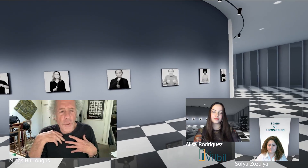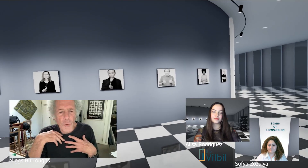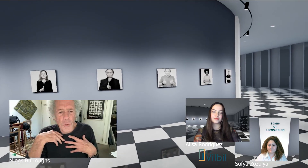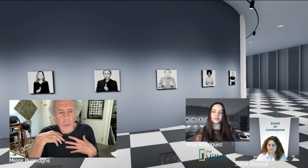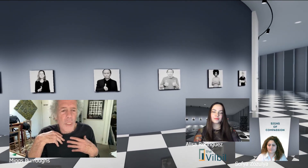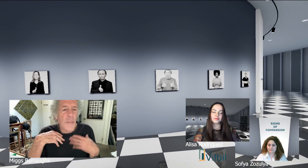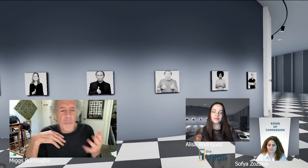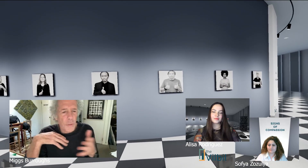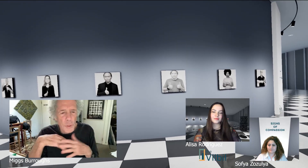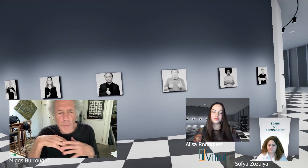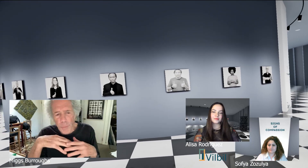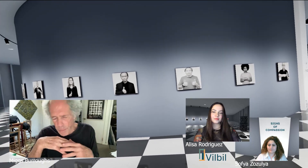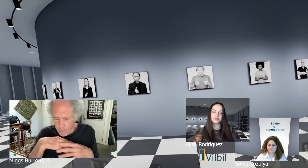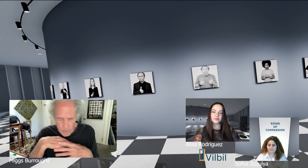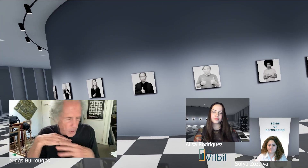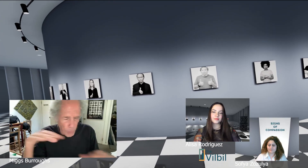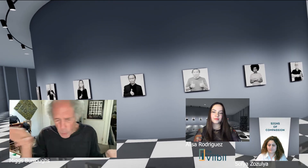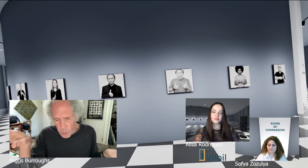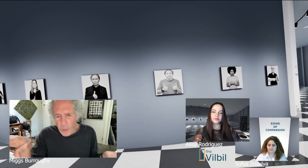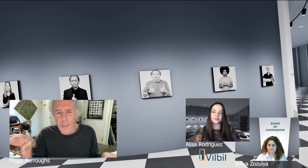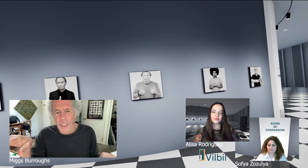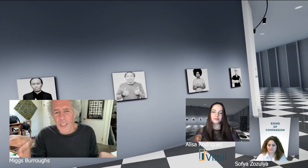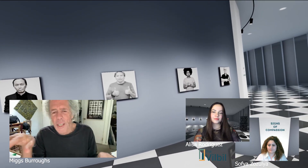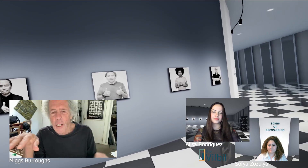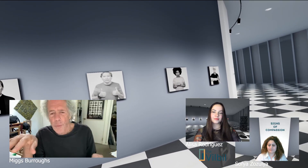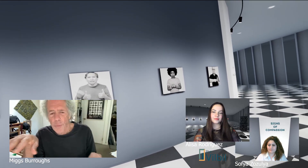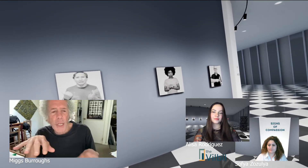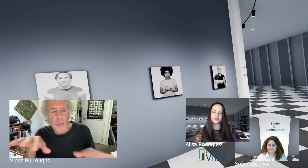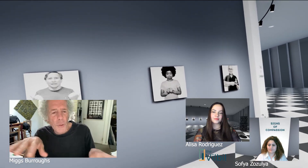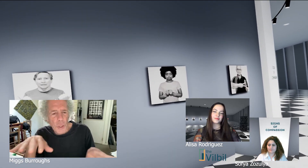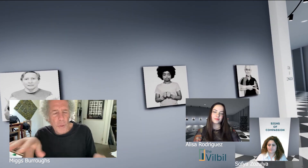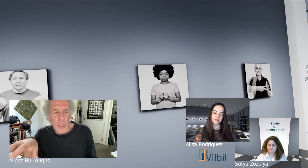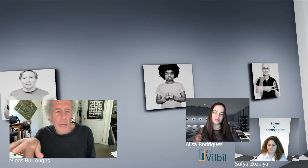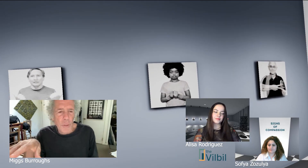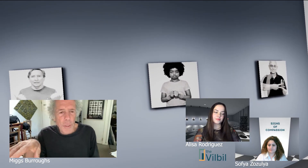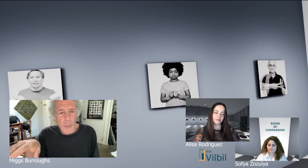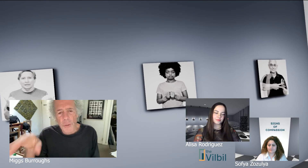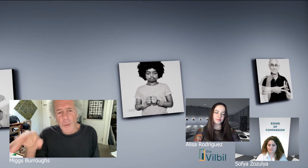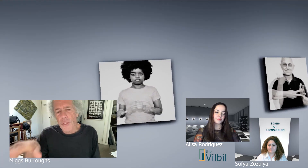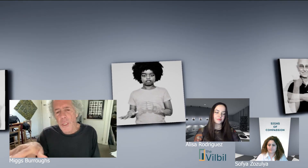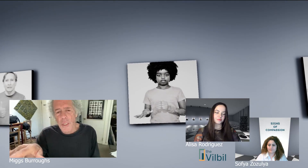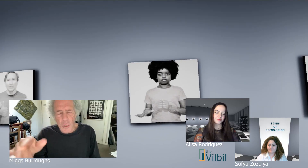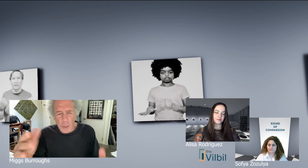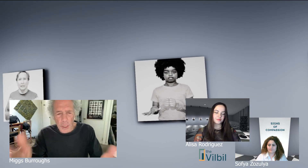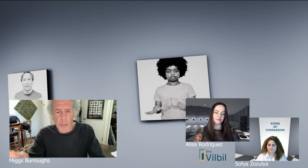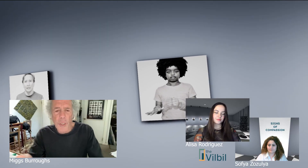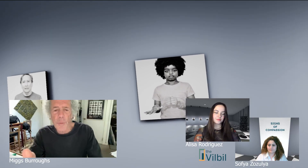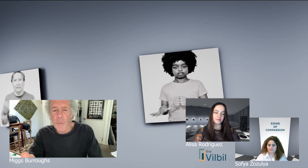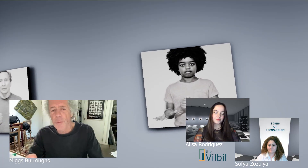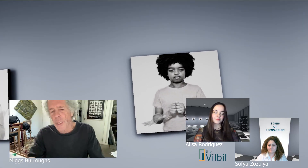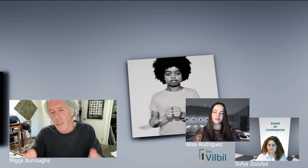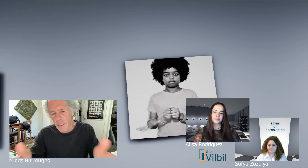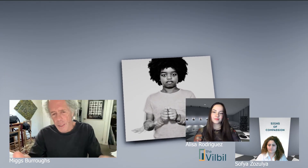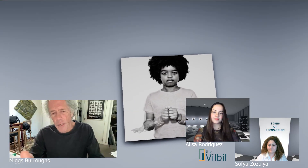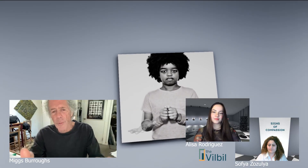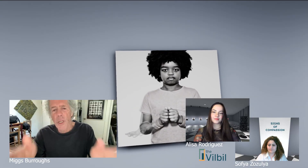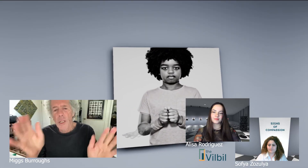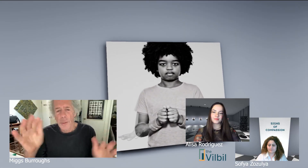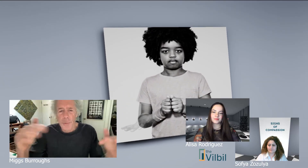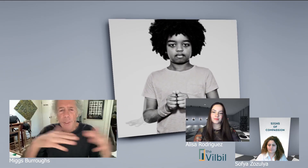you, even if I spoke poorly, but I knew some vocabulary. So that's it, is hearing people making an attempt to bridge